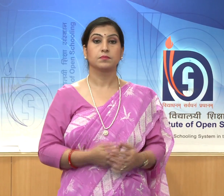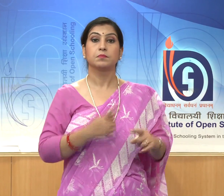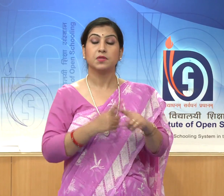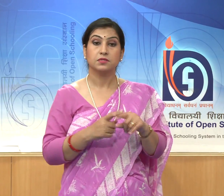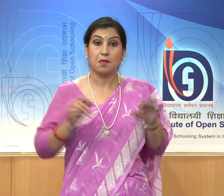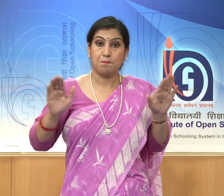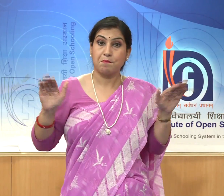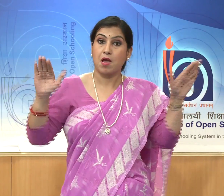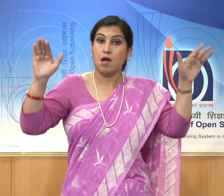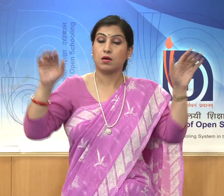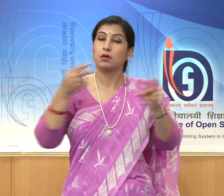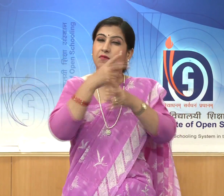and bird life.